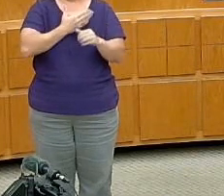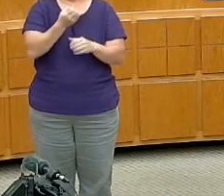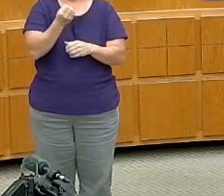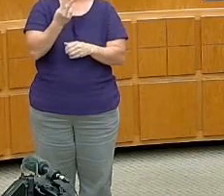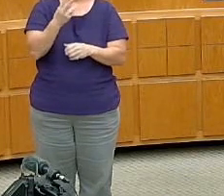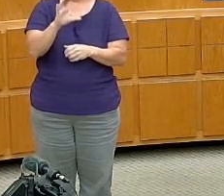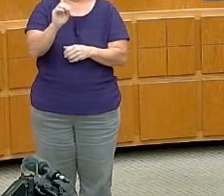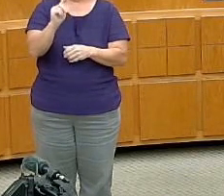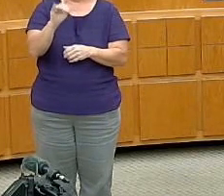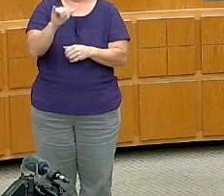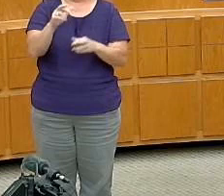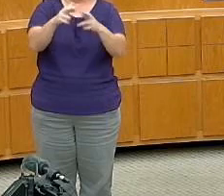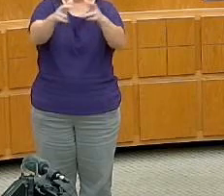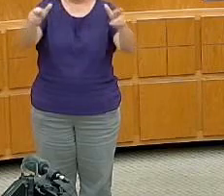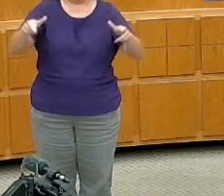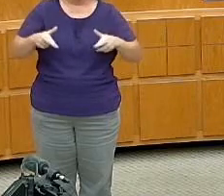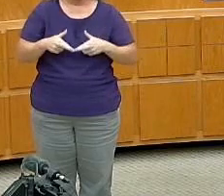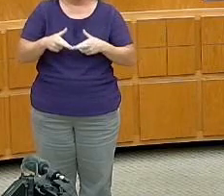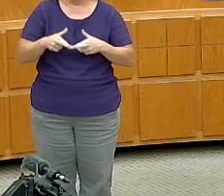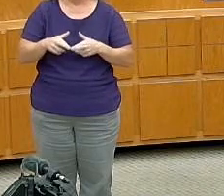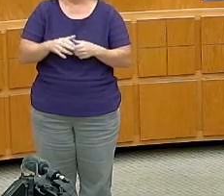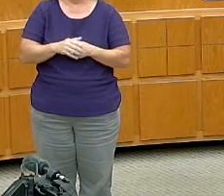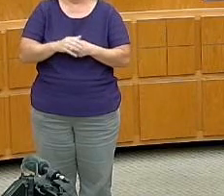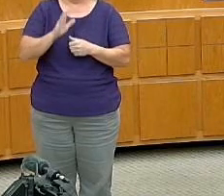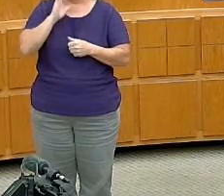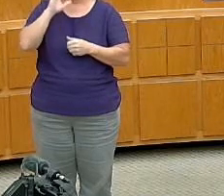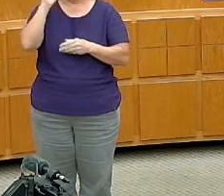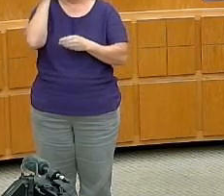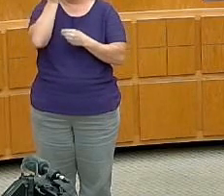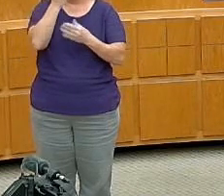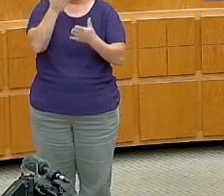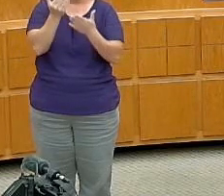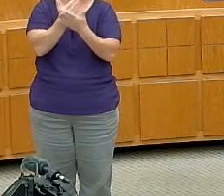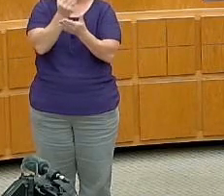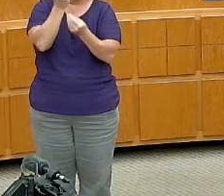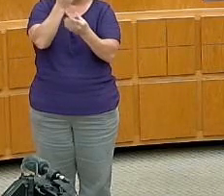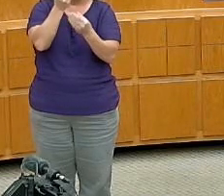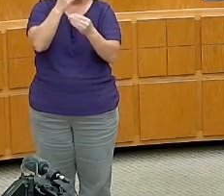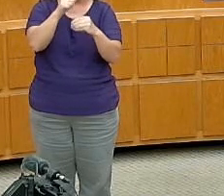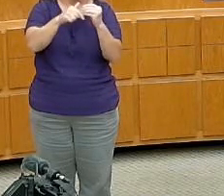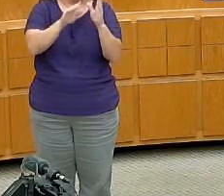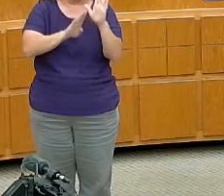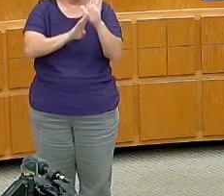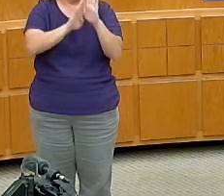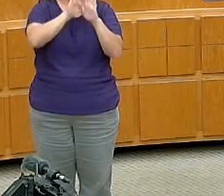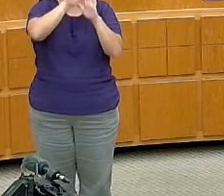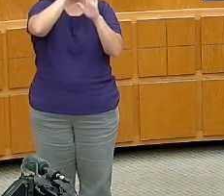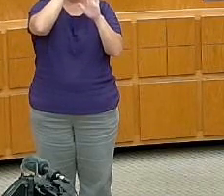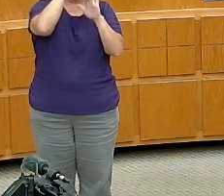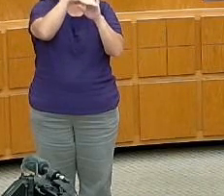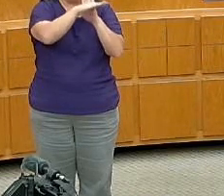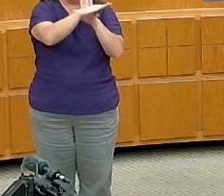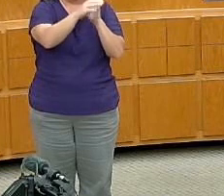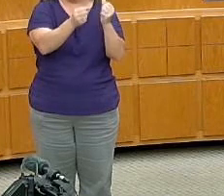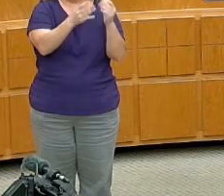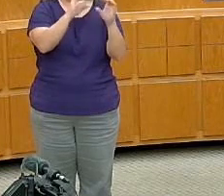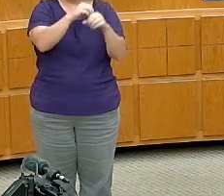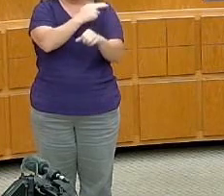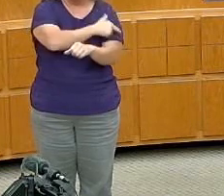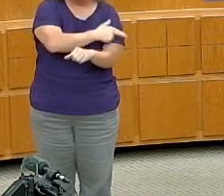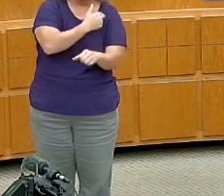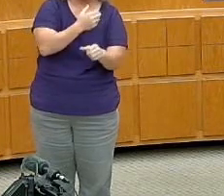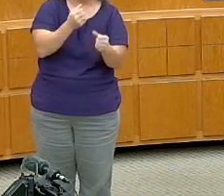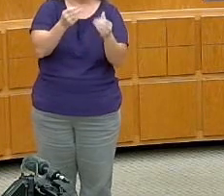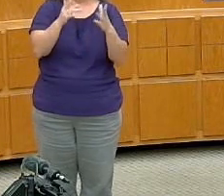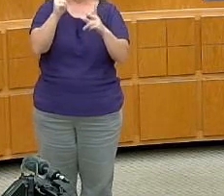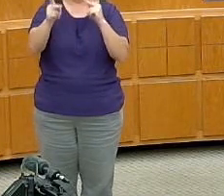us on things to include what that curve looks like in terms of projection of number of new cases, hospitalizations, and persons